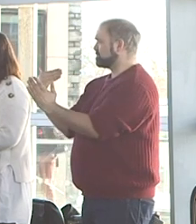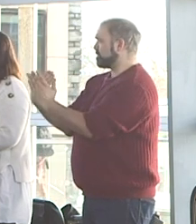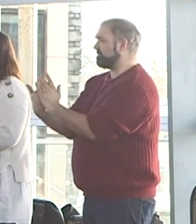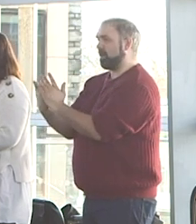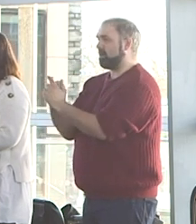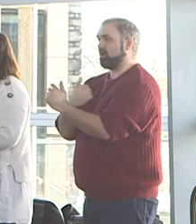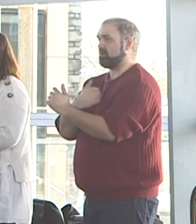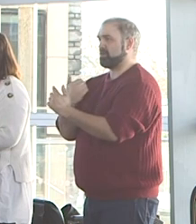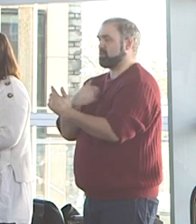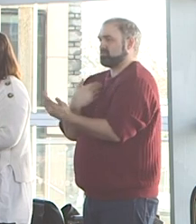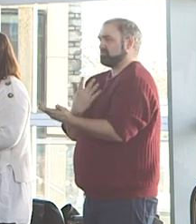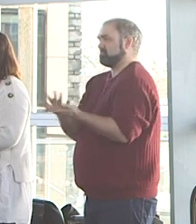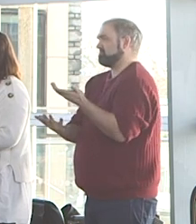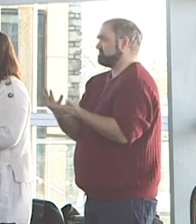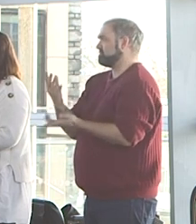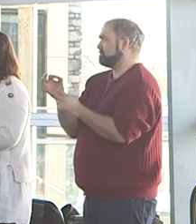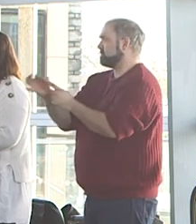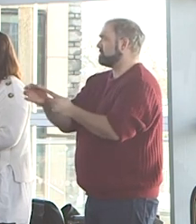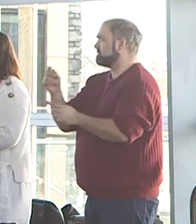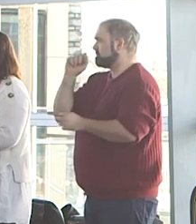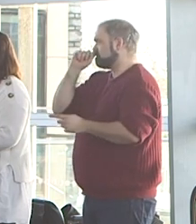for appointment. We need,